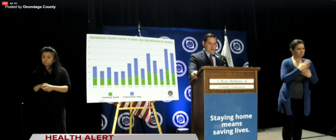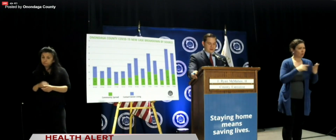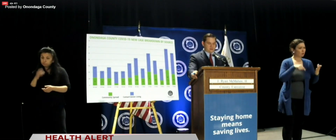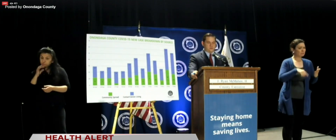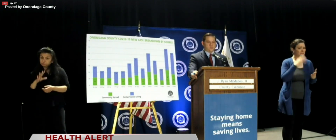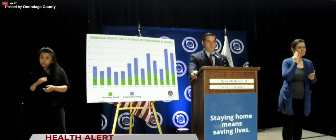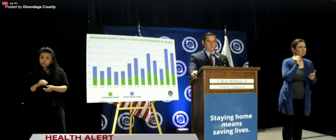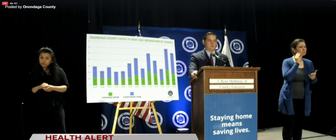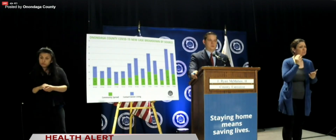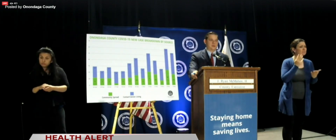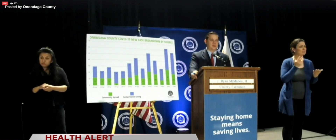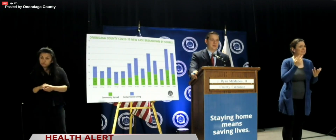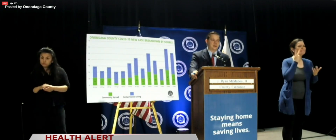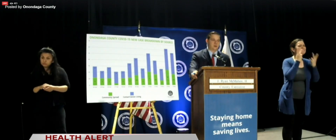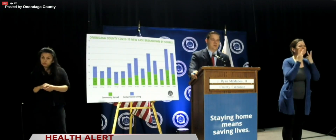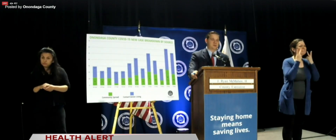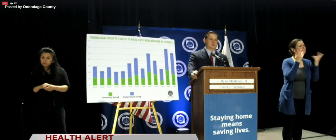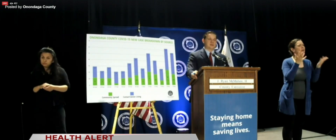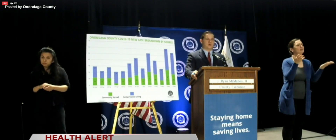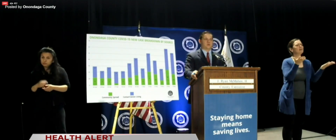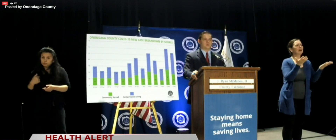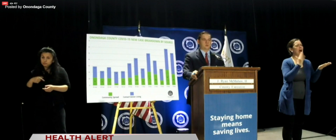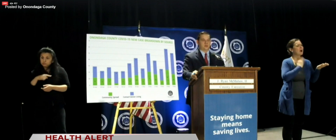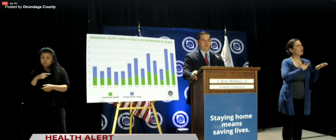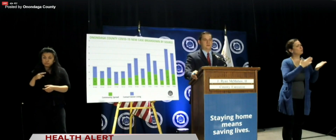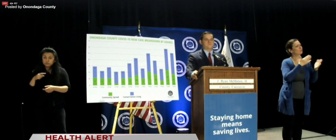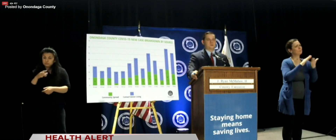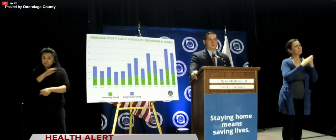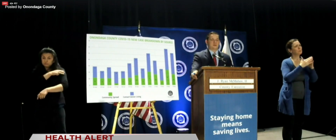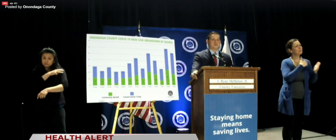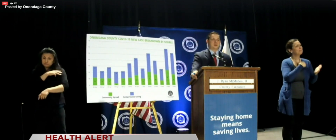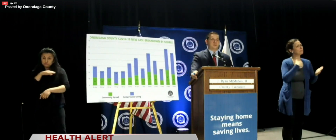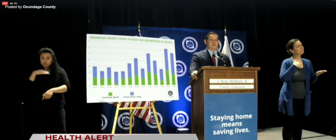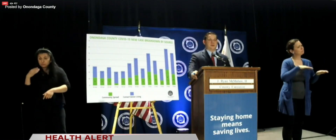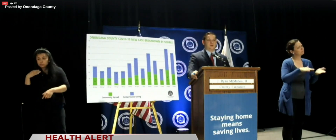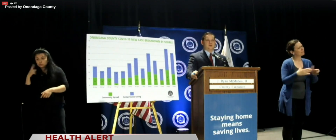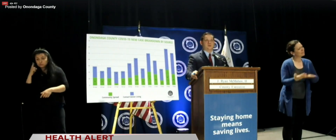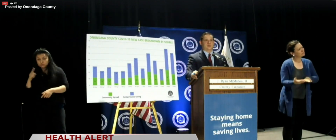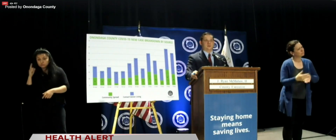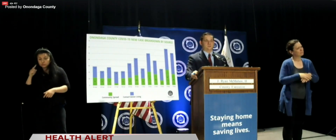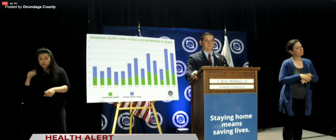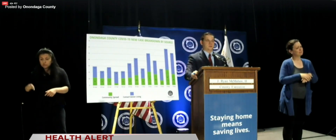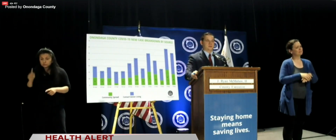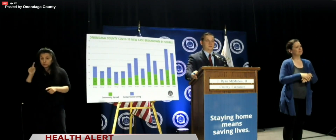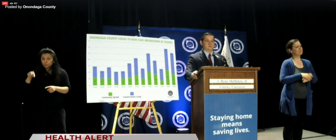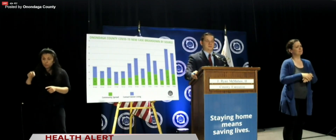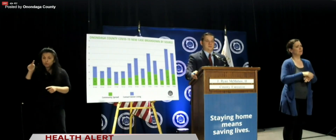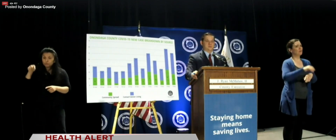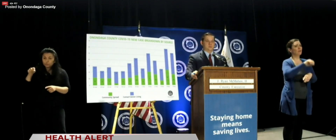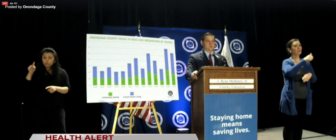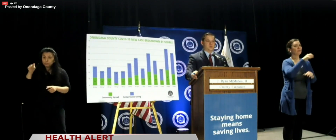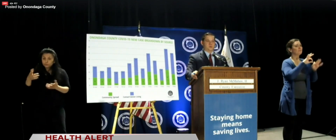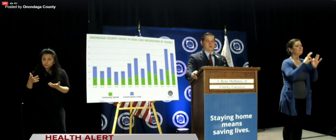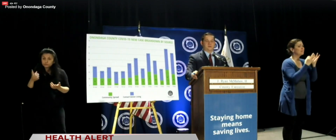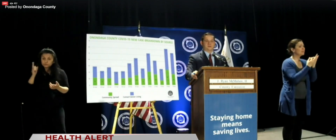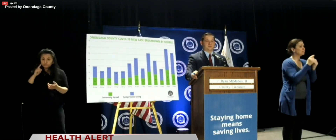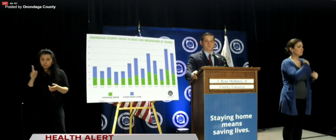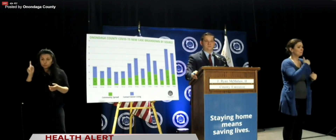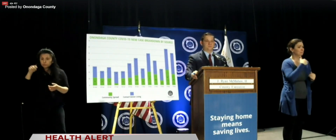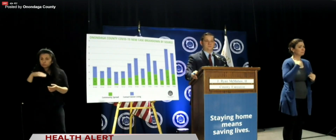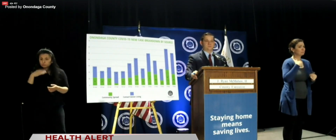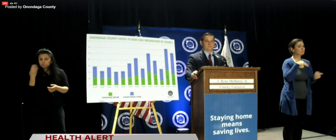that are dying too on a day in and day out basis, not COVID related, and these families can't grieve together. And this is the worst part about all